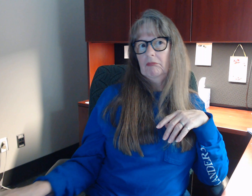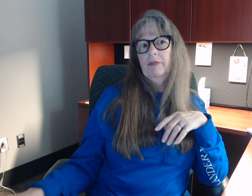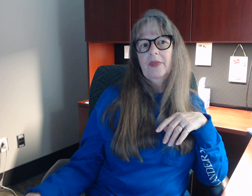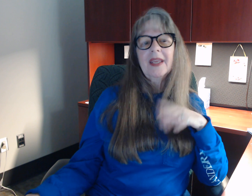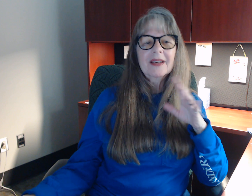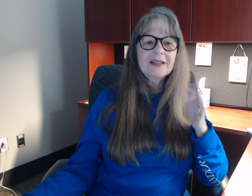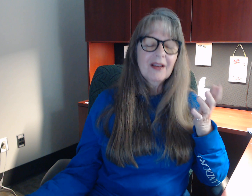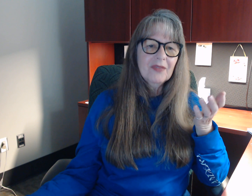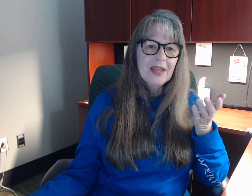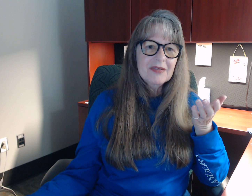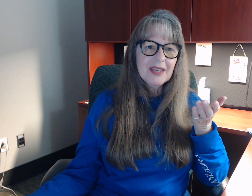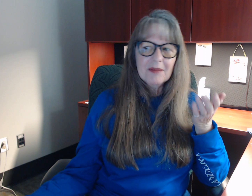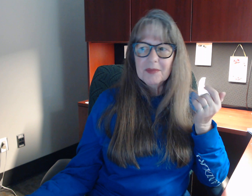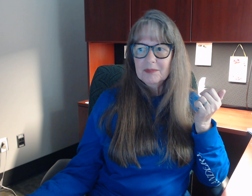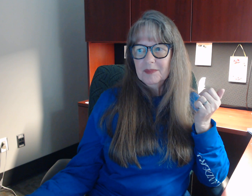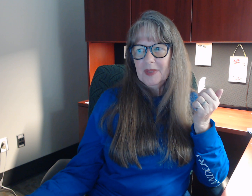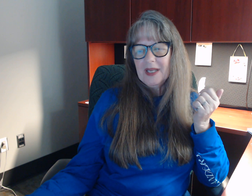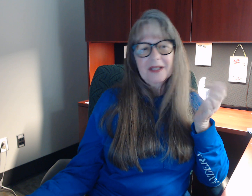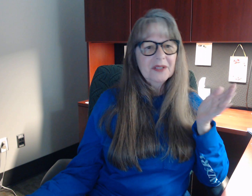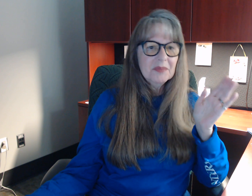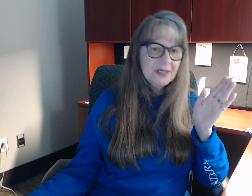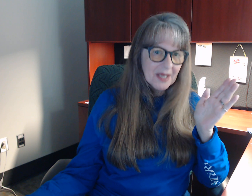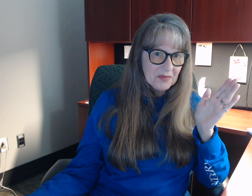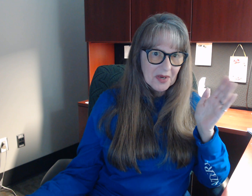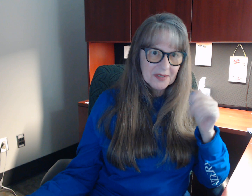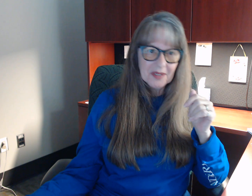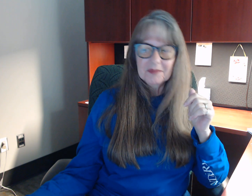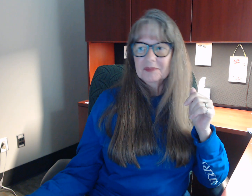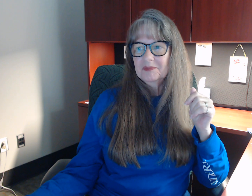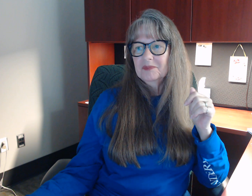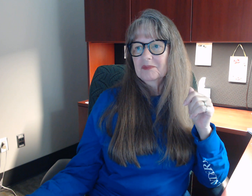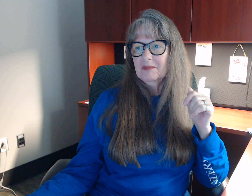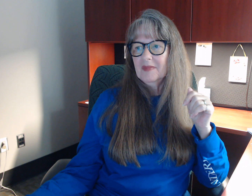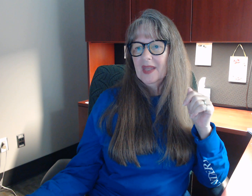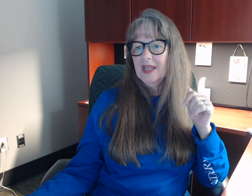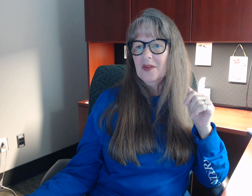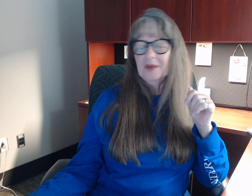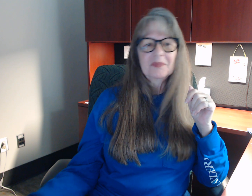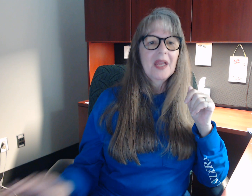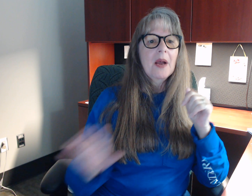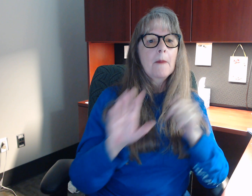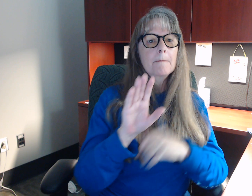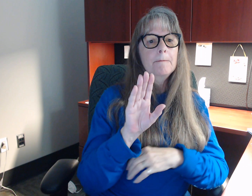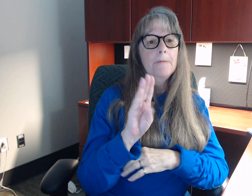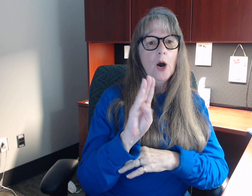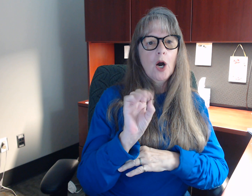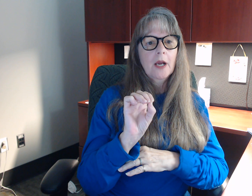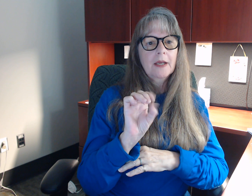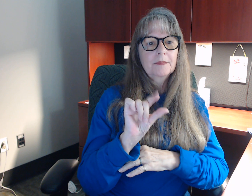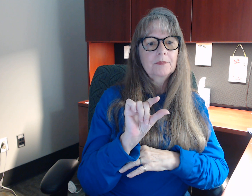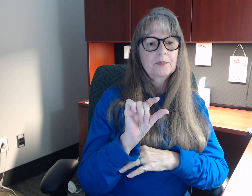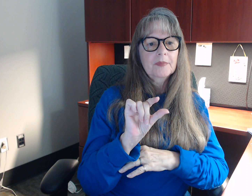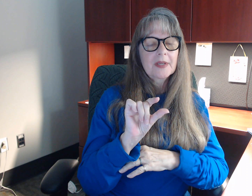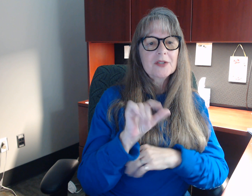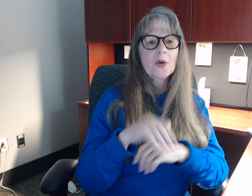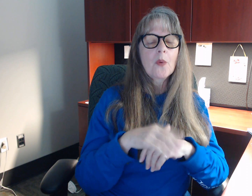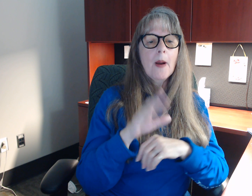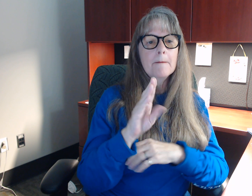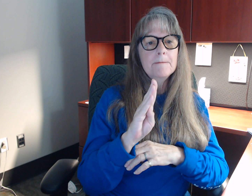get it. They think I'm being ugly, but I'm not. Anyway, bog. So a